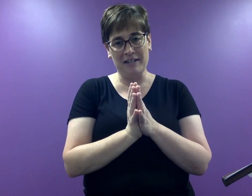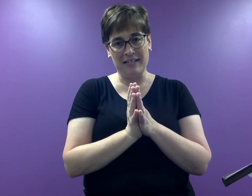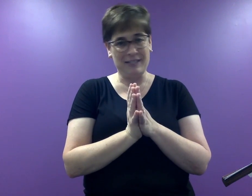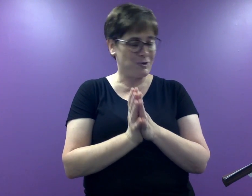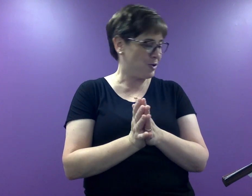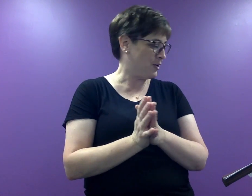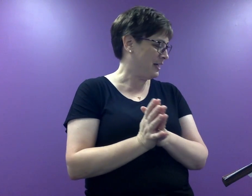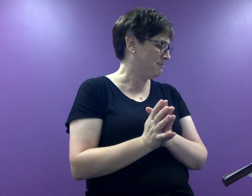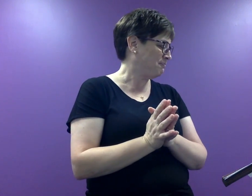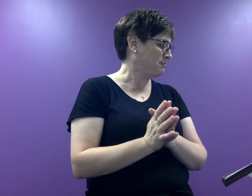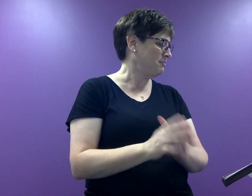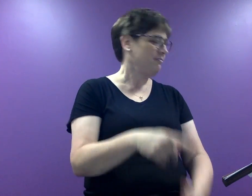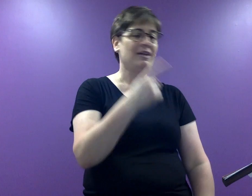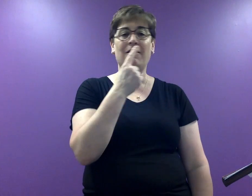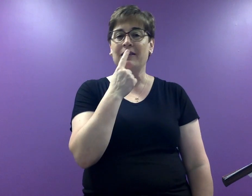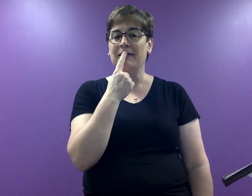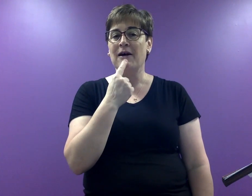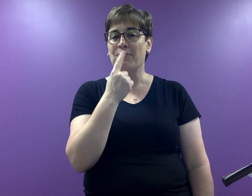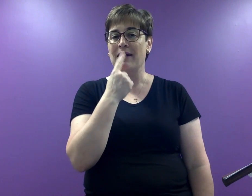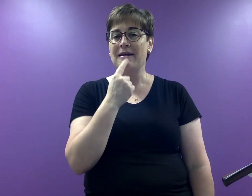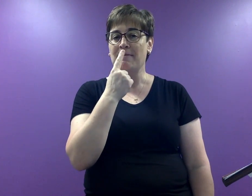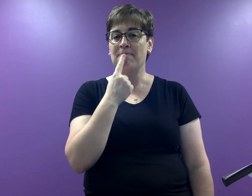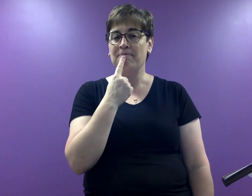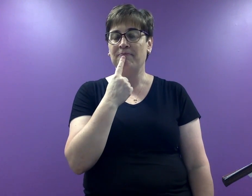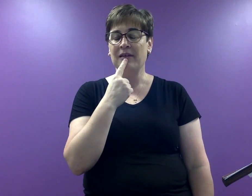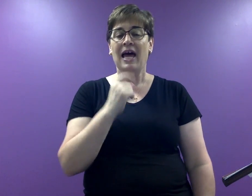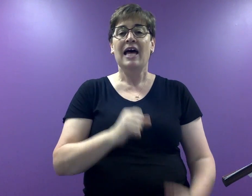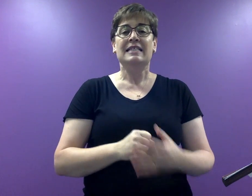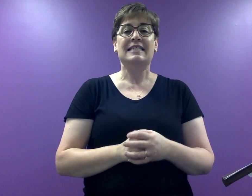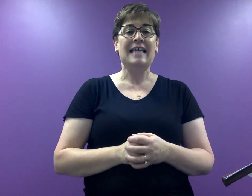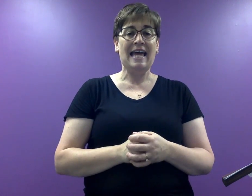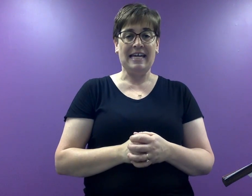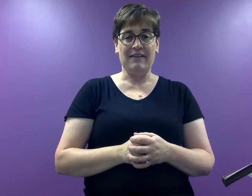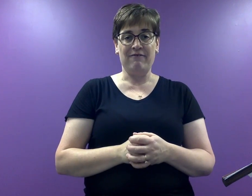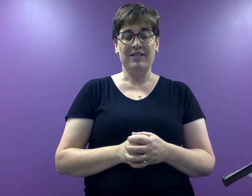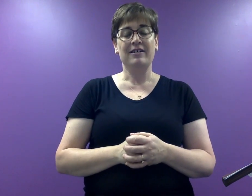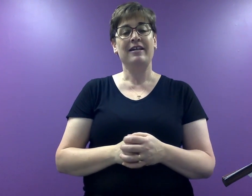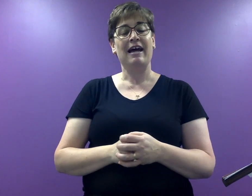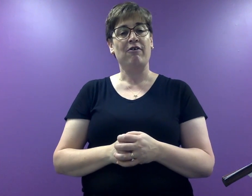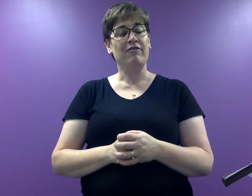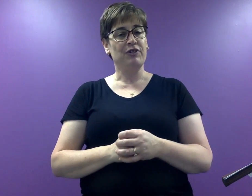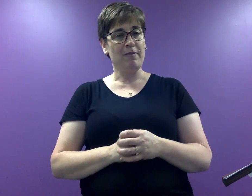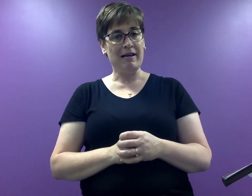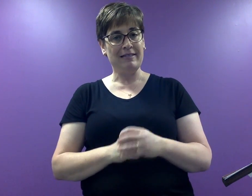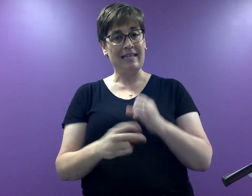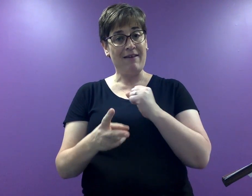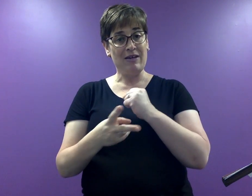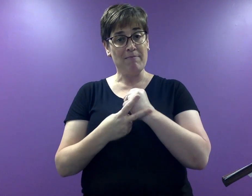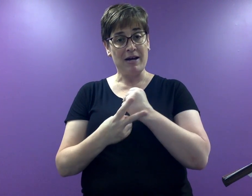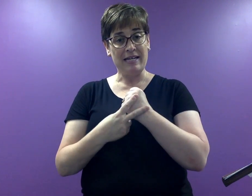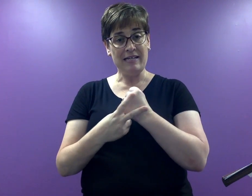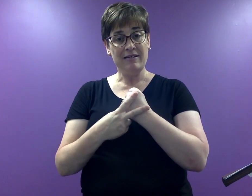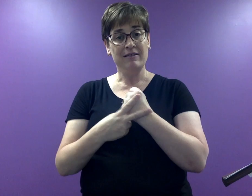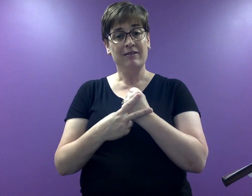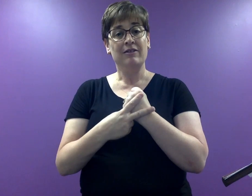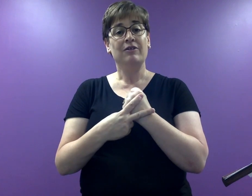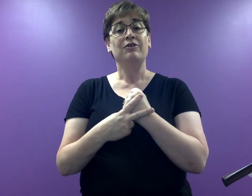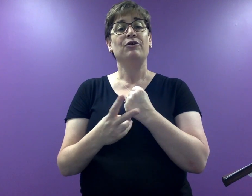context that you're talking. All right. And then you got red. Save. Now, if you're talking about saving money, you're going